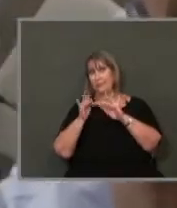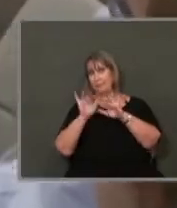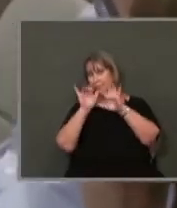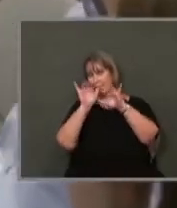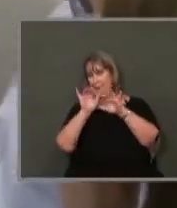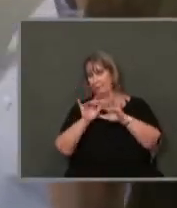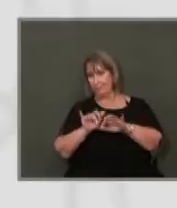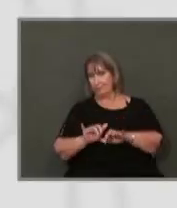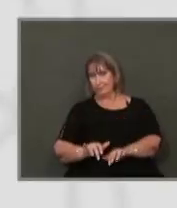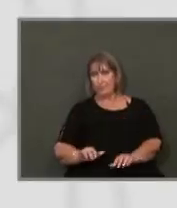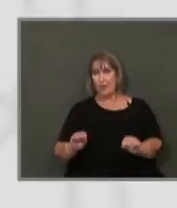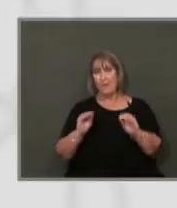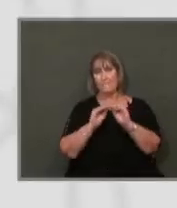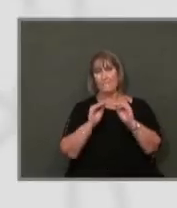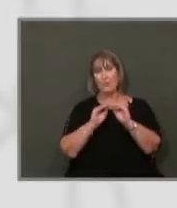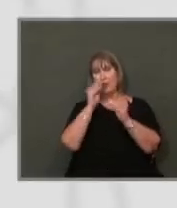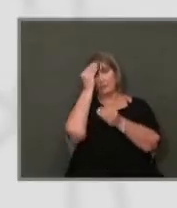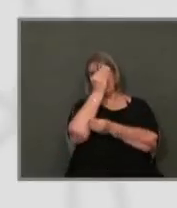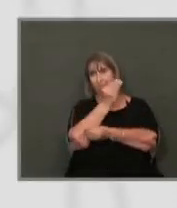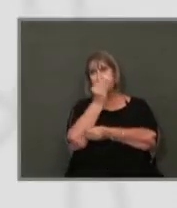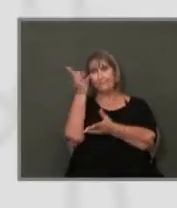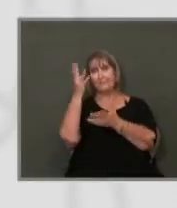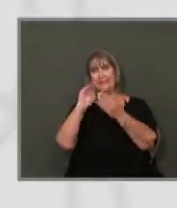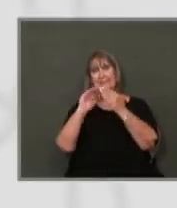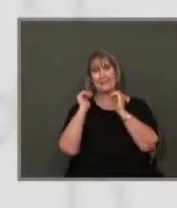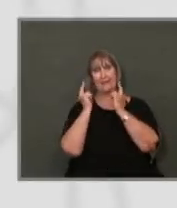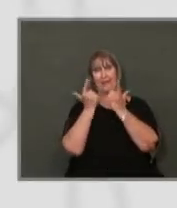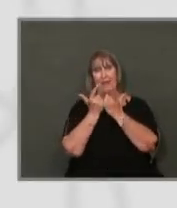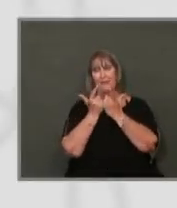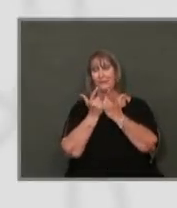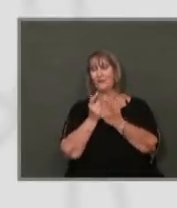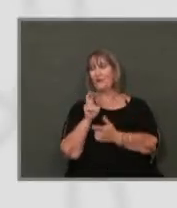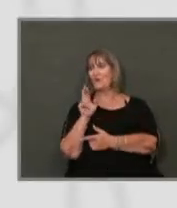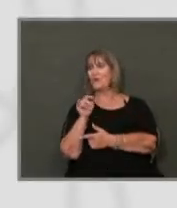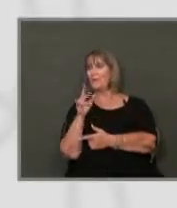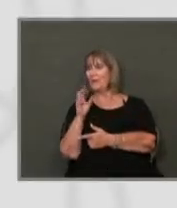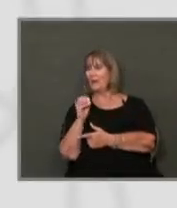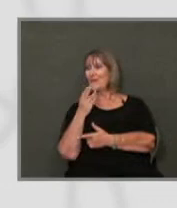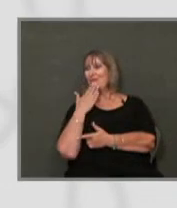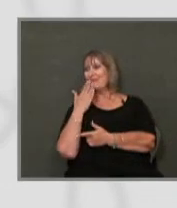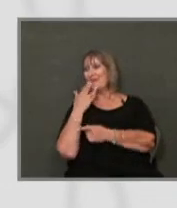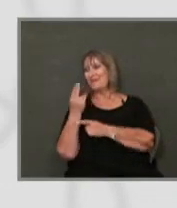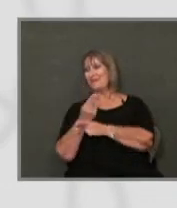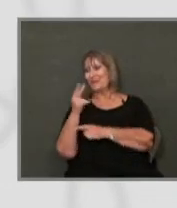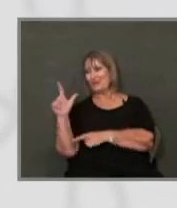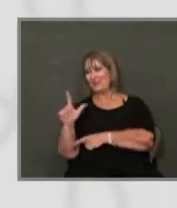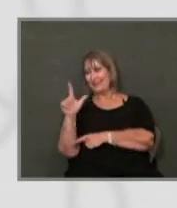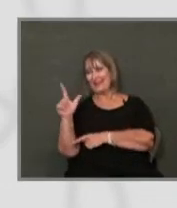provide that report to the council. And Ramiro, thanks for hosting us and thanks for coming out tonight.